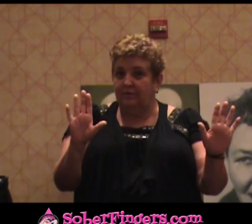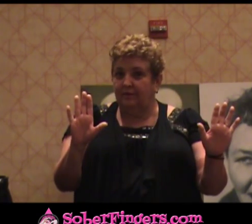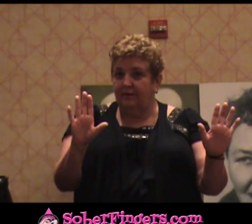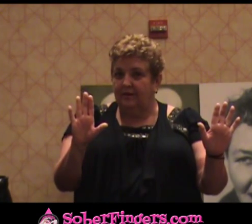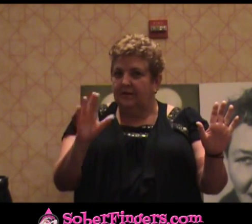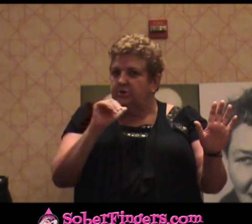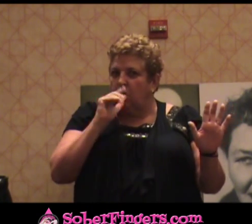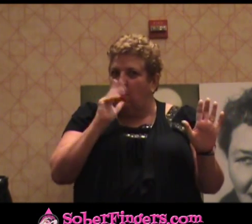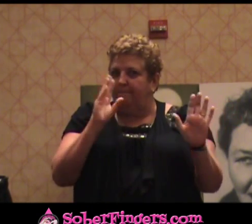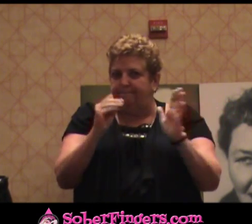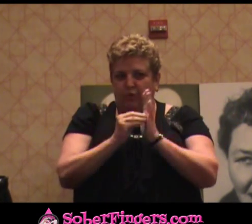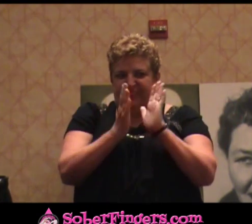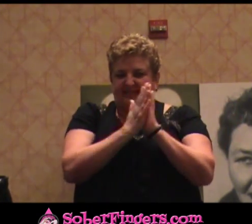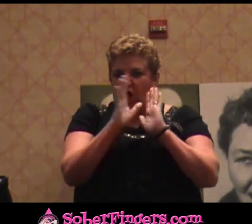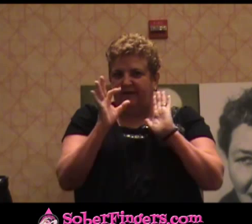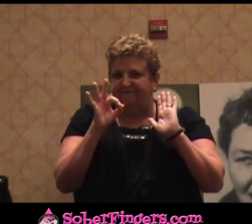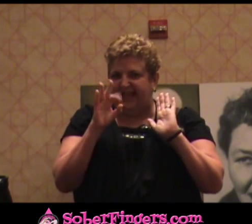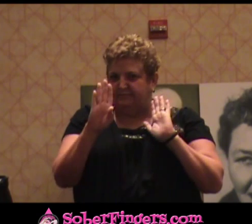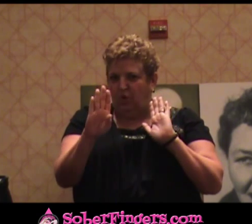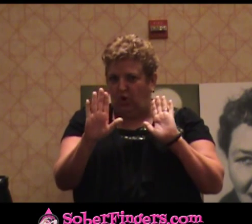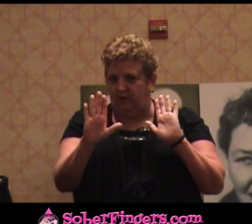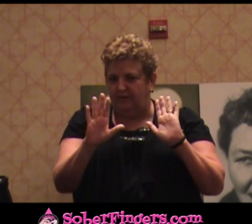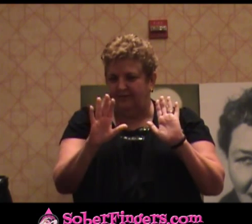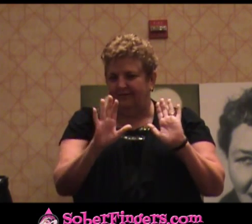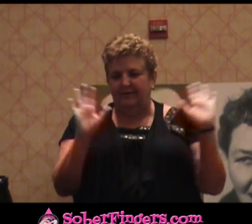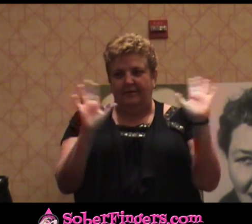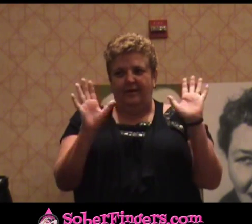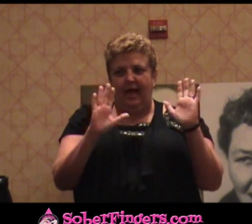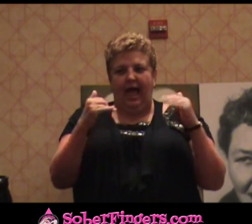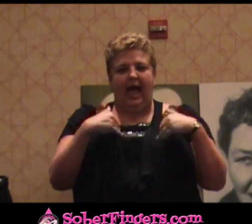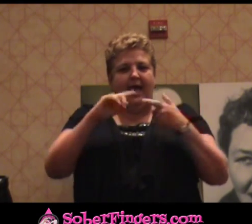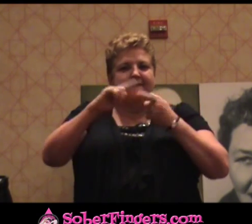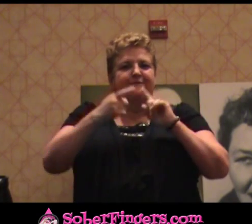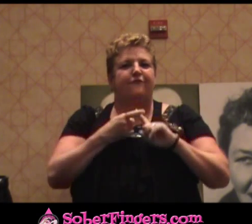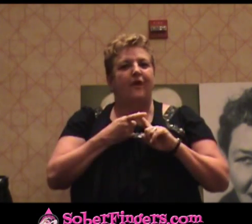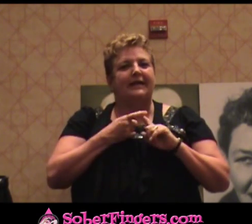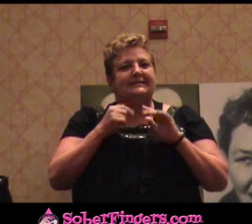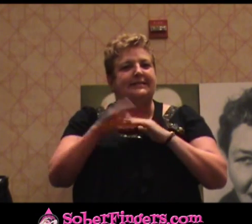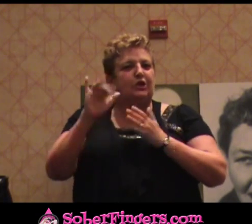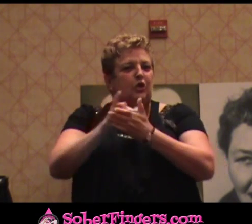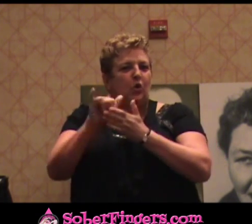I got friends in New York still need to think I'm cool.